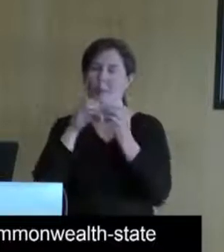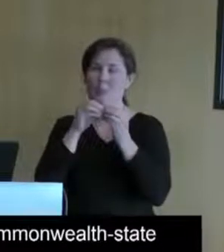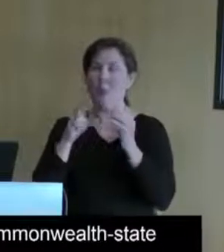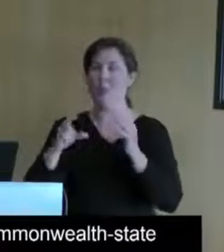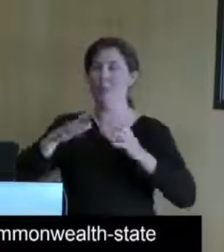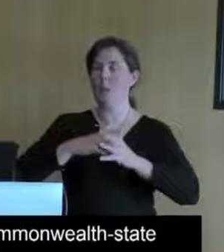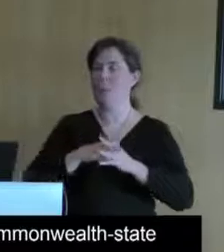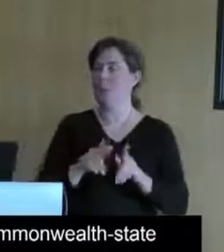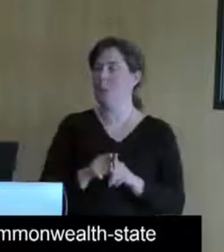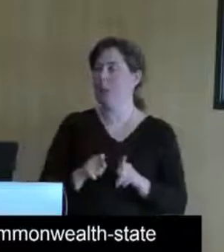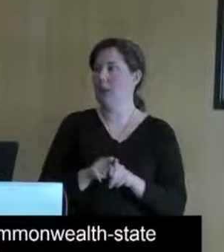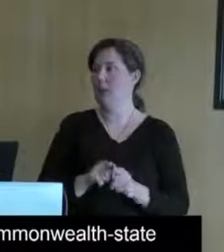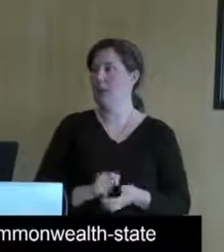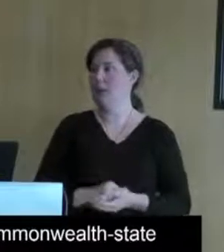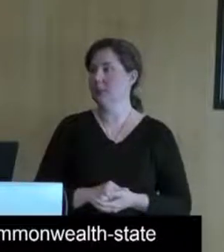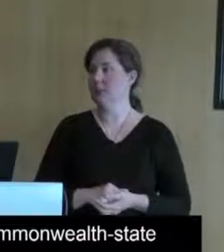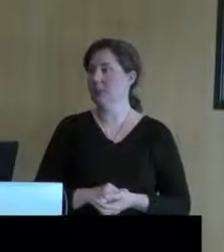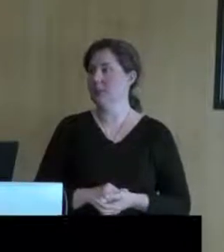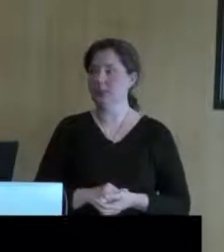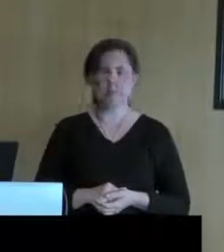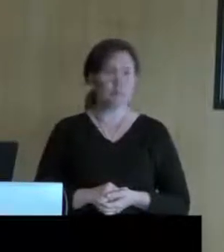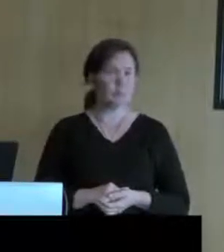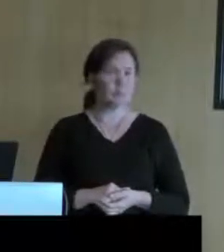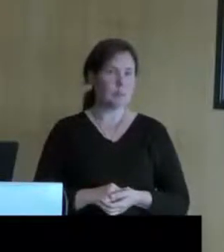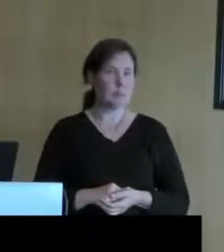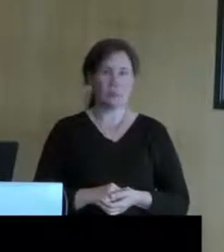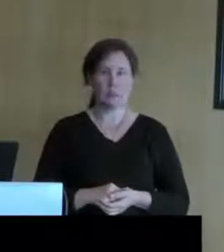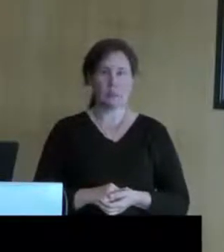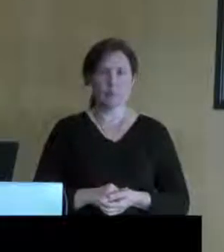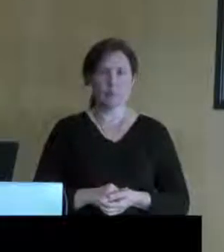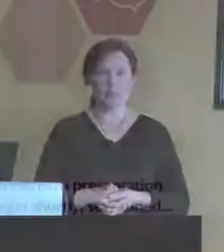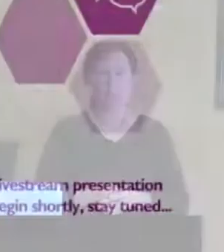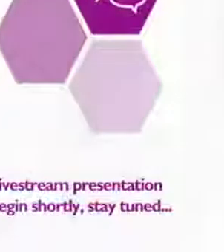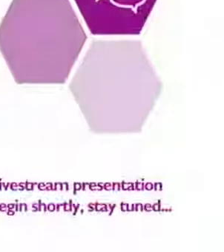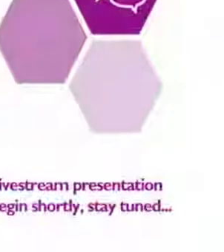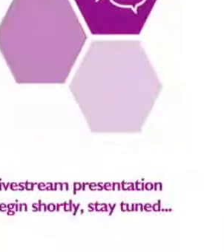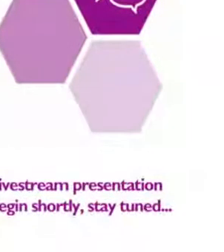a really critical component of it, because housing is a